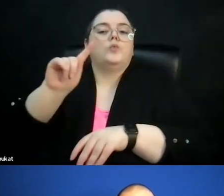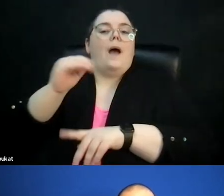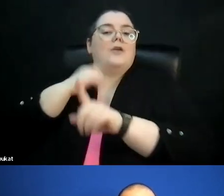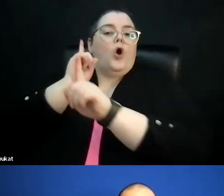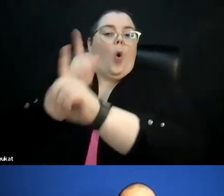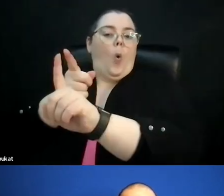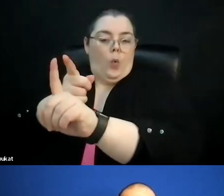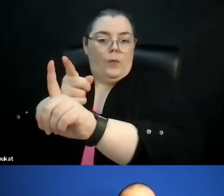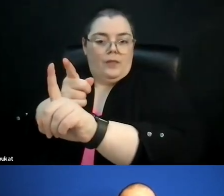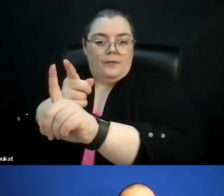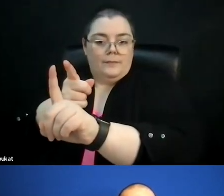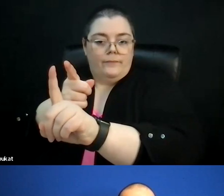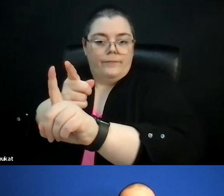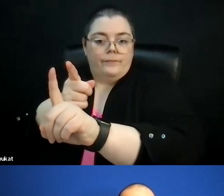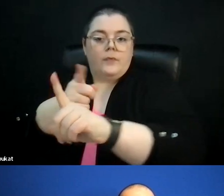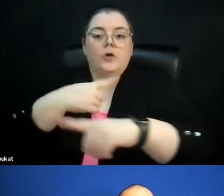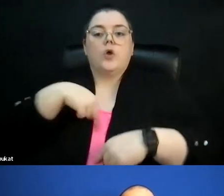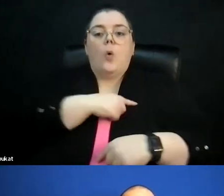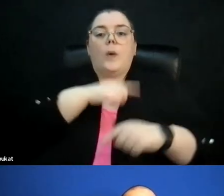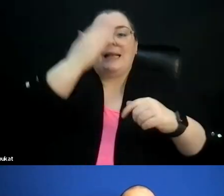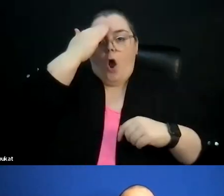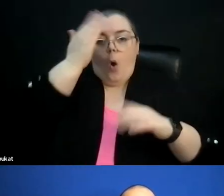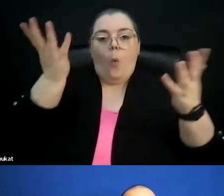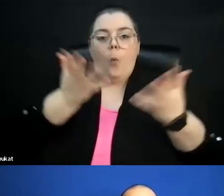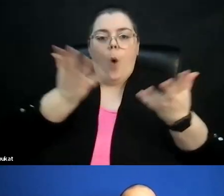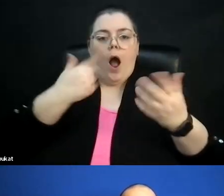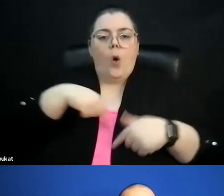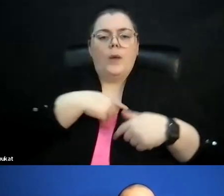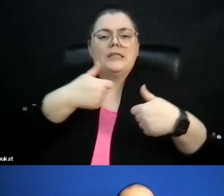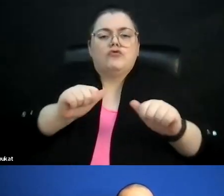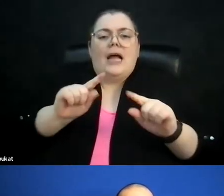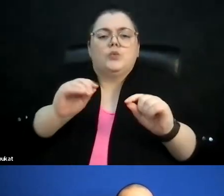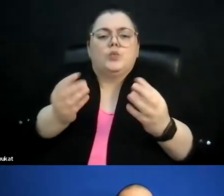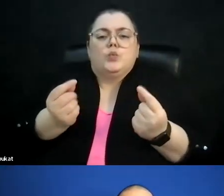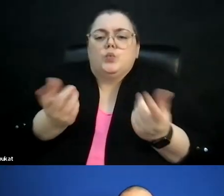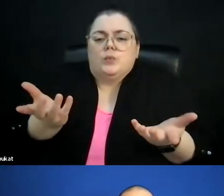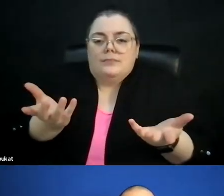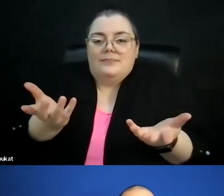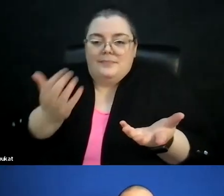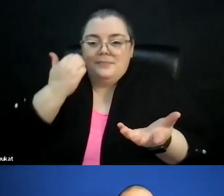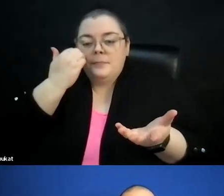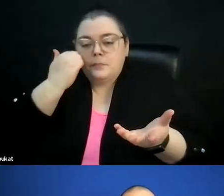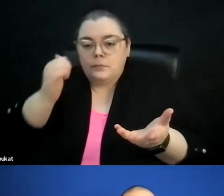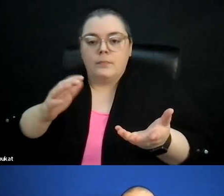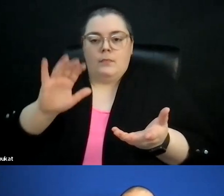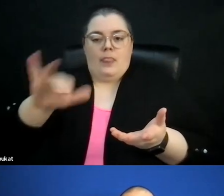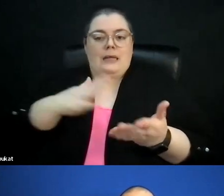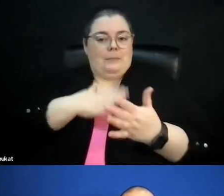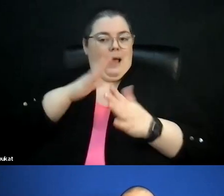Because I do feel that it's important to have an end goal so that we can have an idea of what we're trying